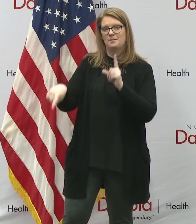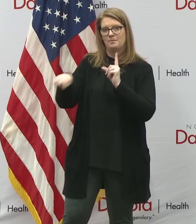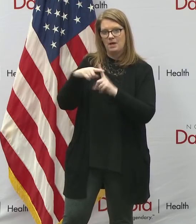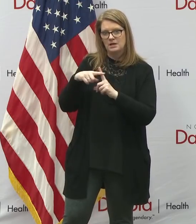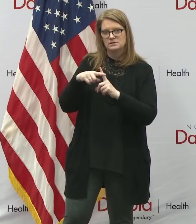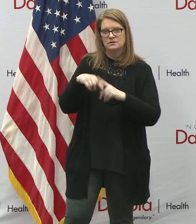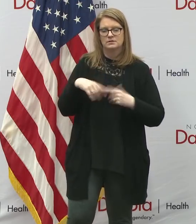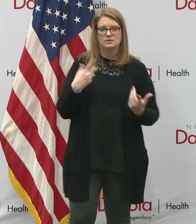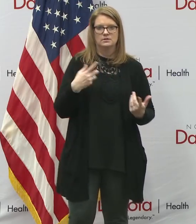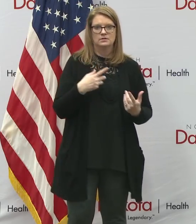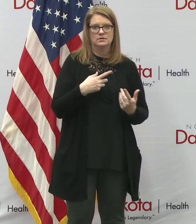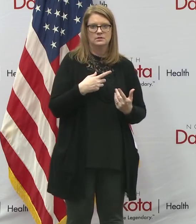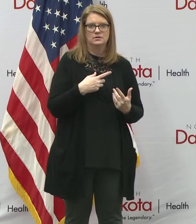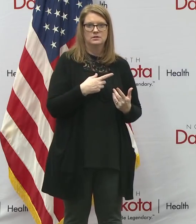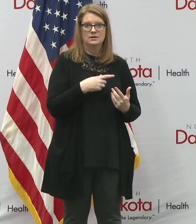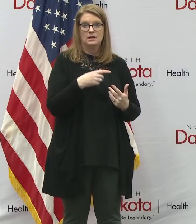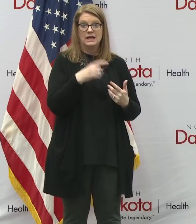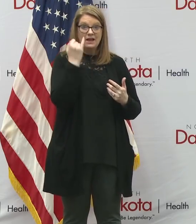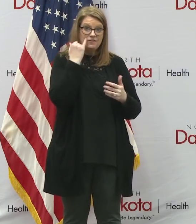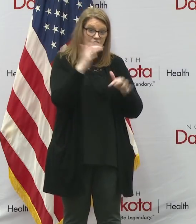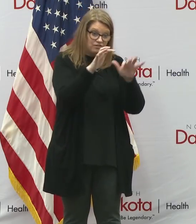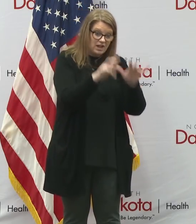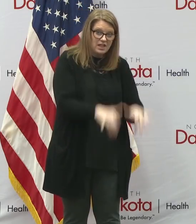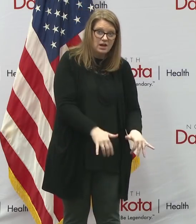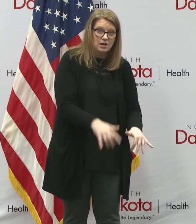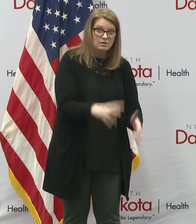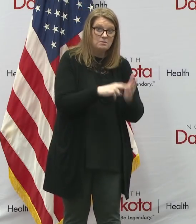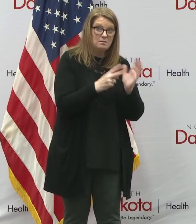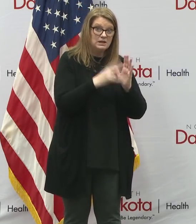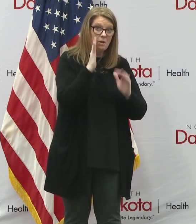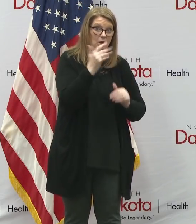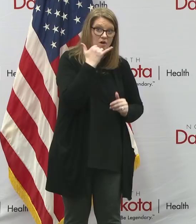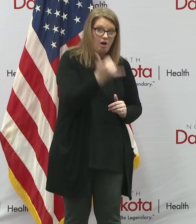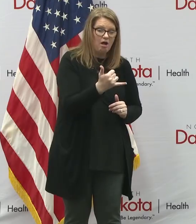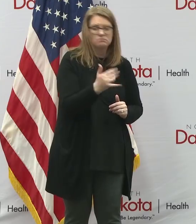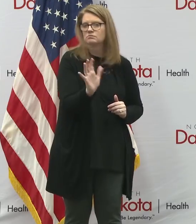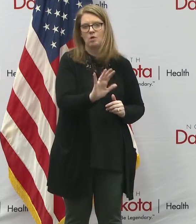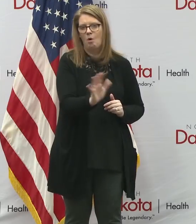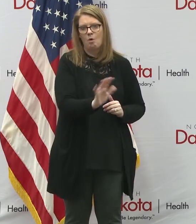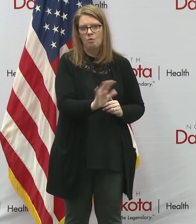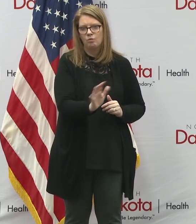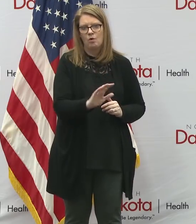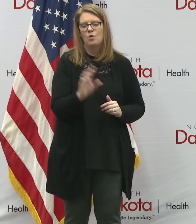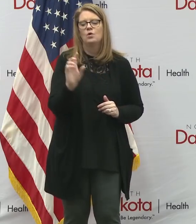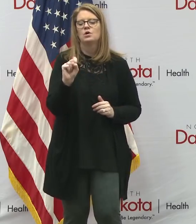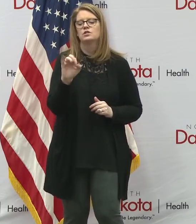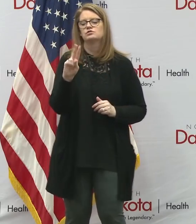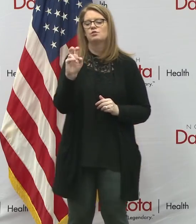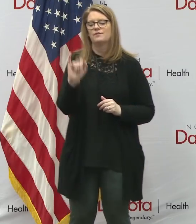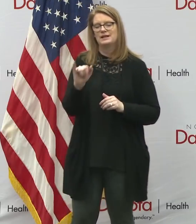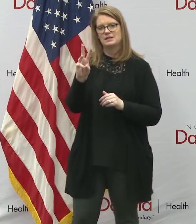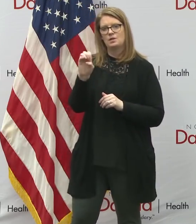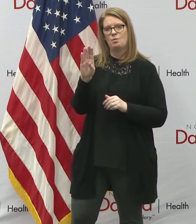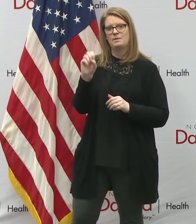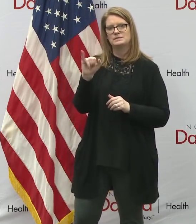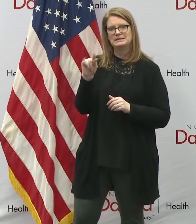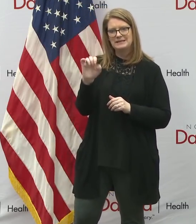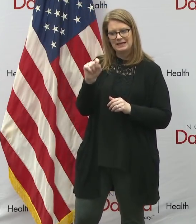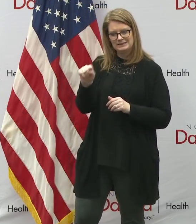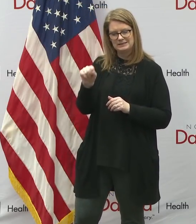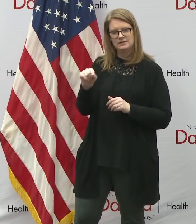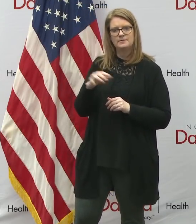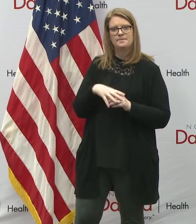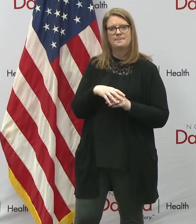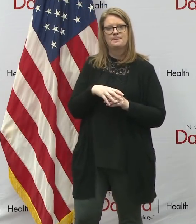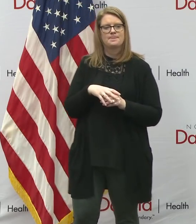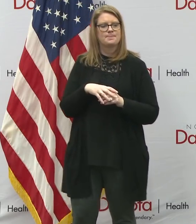the survey is going to get a call. So thanks again. The survey can be found on our website. And just a note about